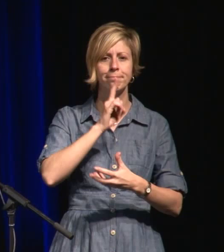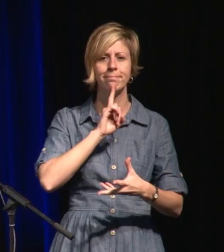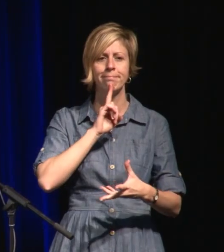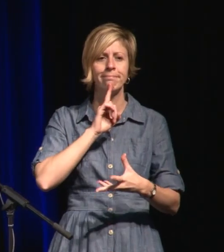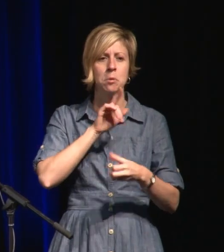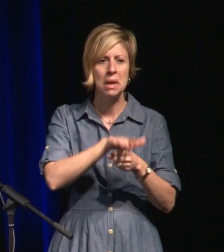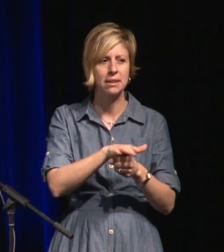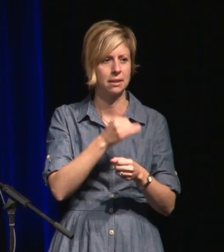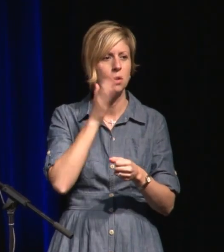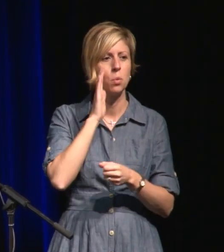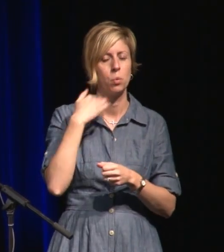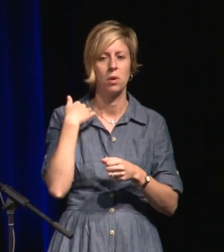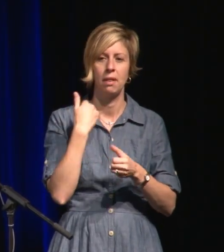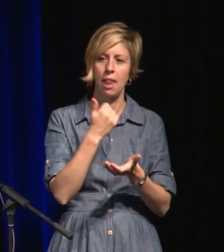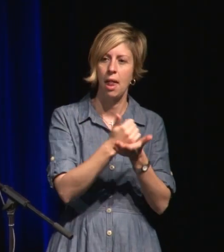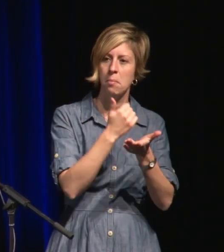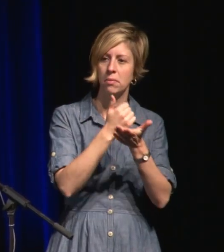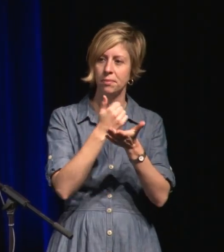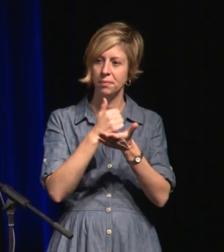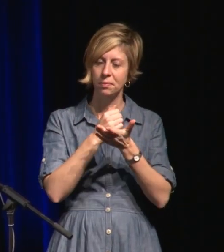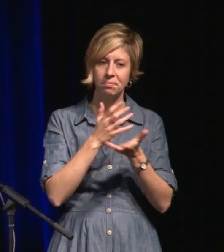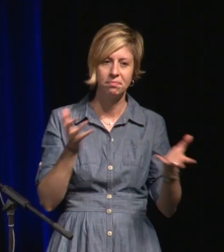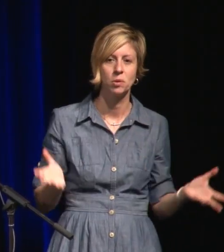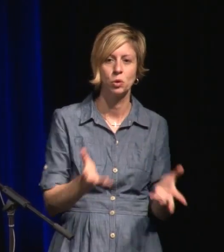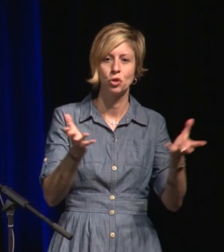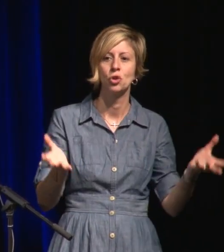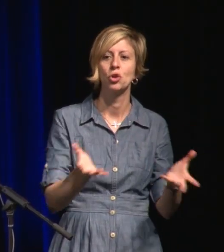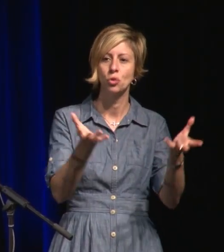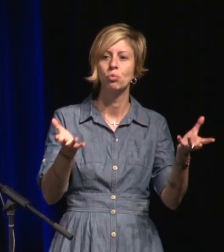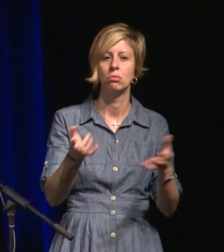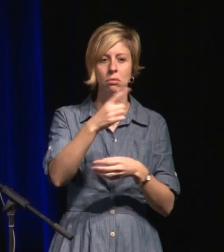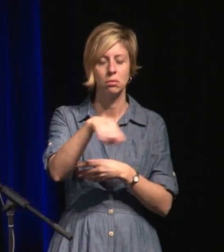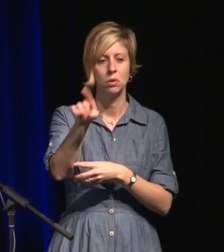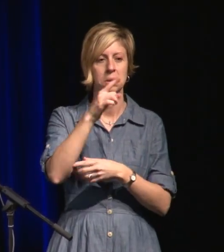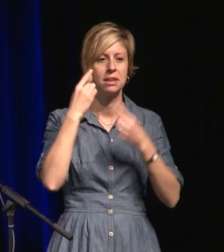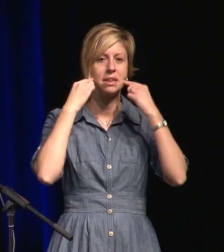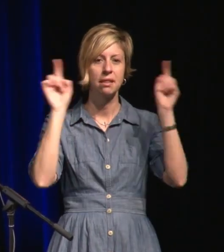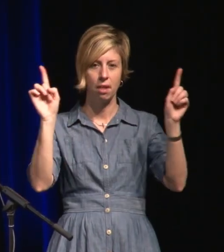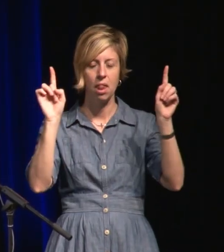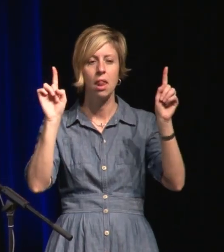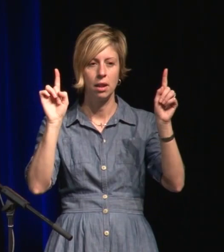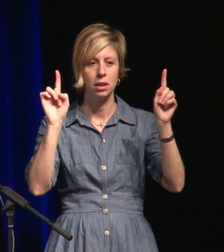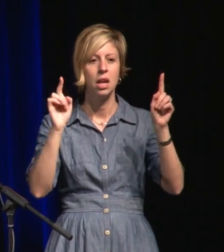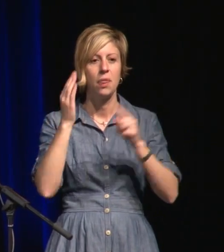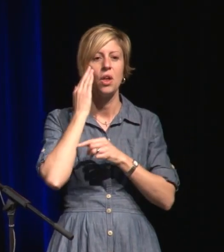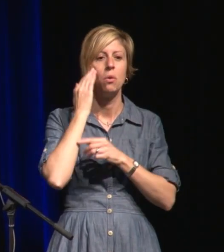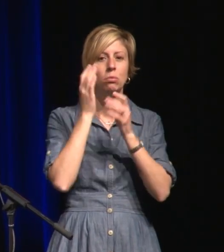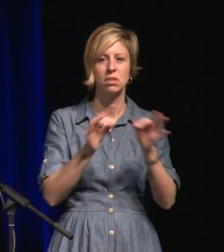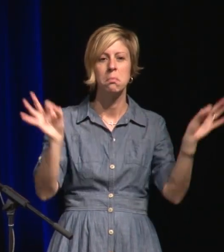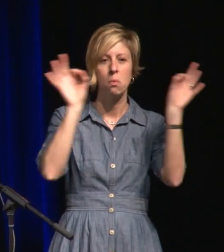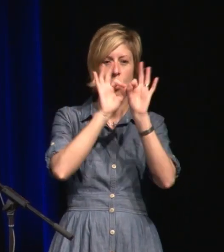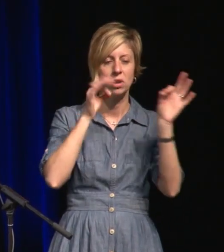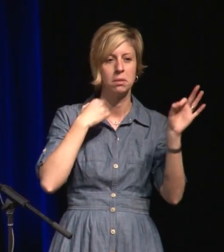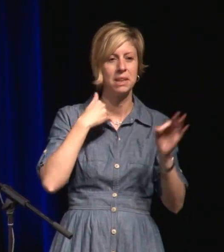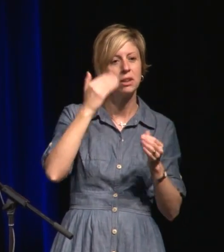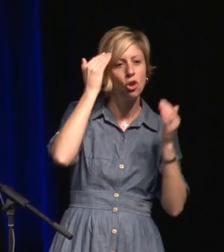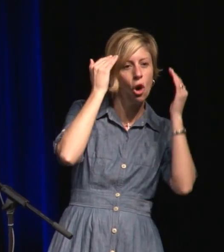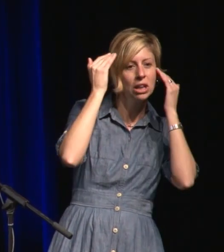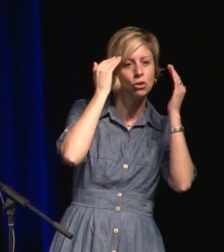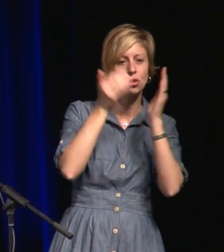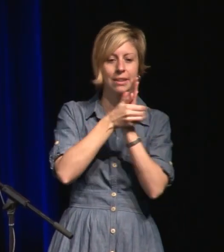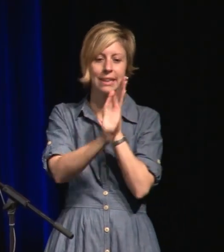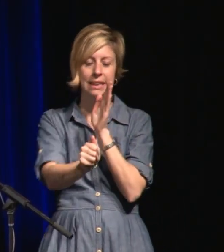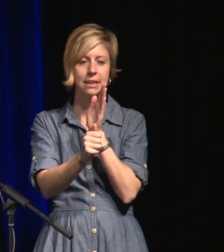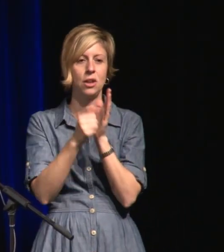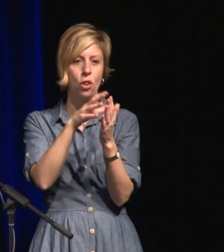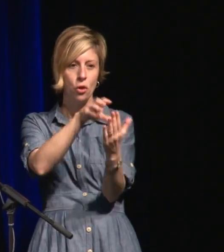that knowledge and skills are forms of empowerment. They know that the achievements in the classroom, in the